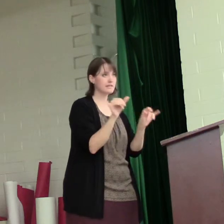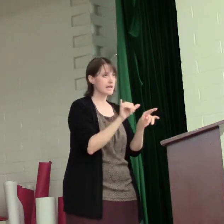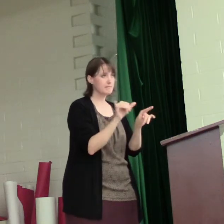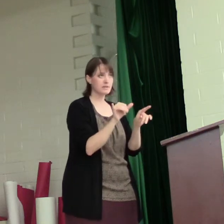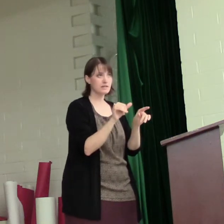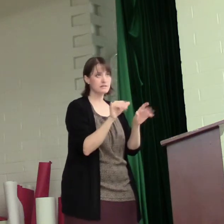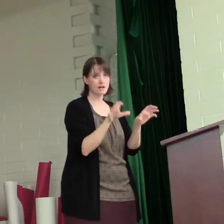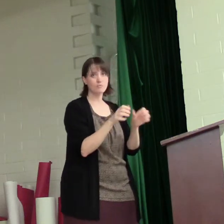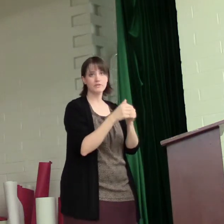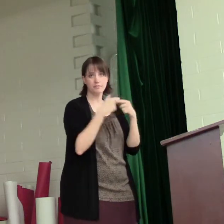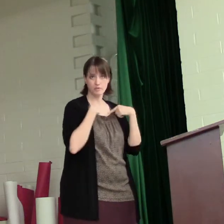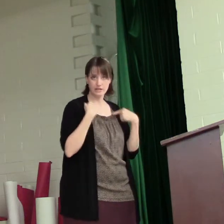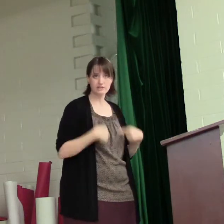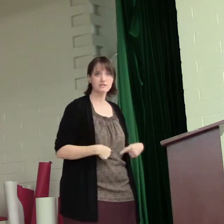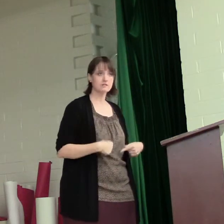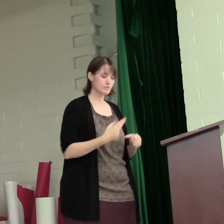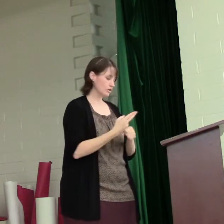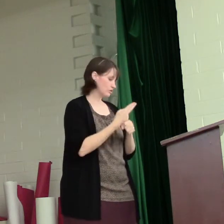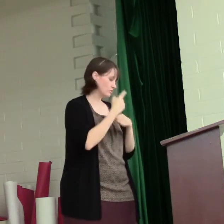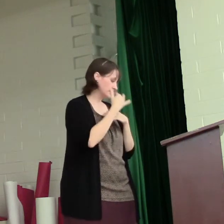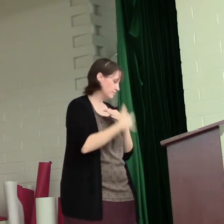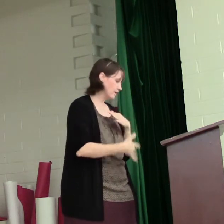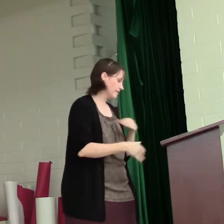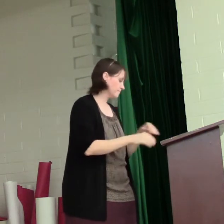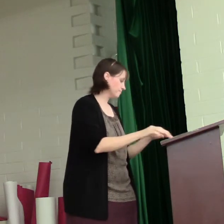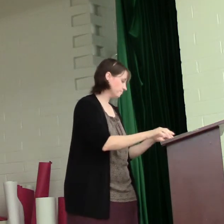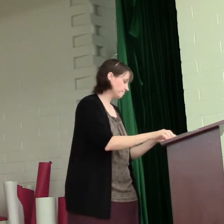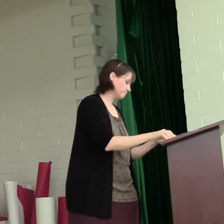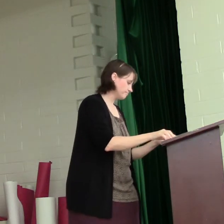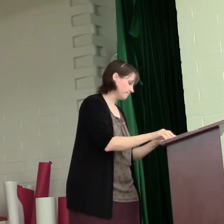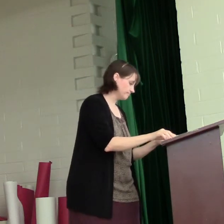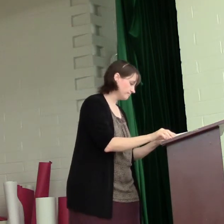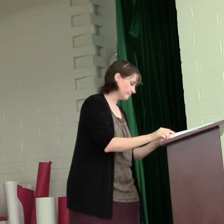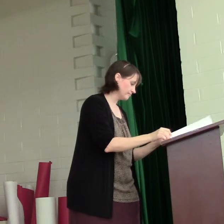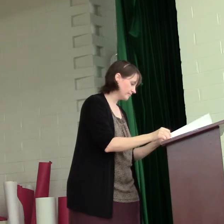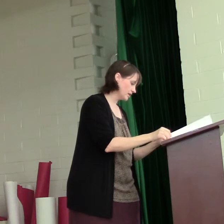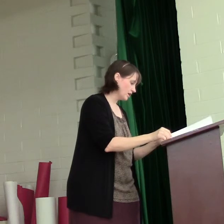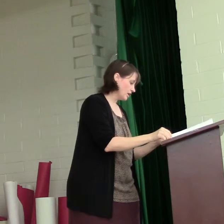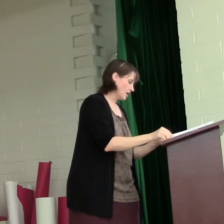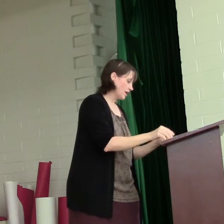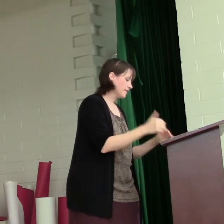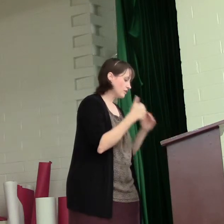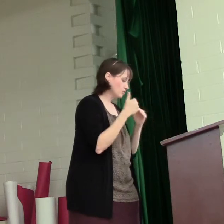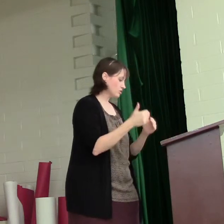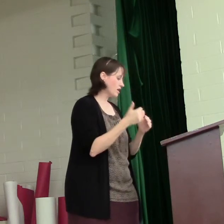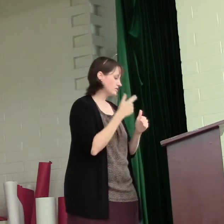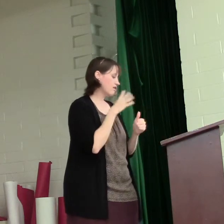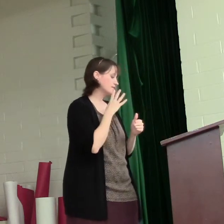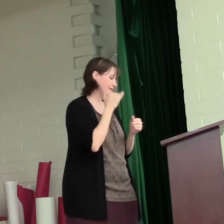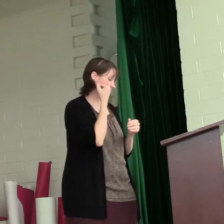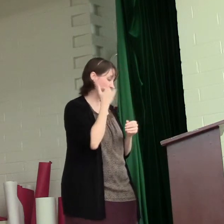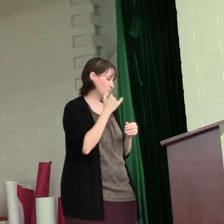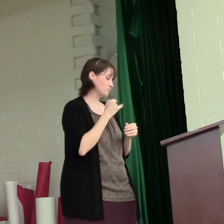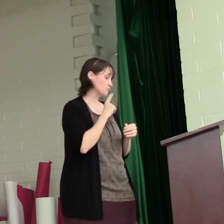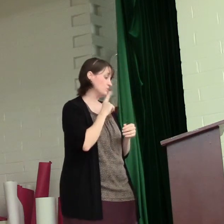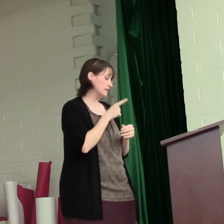same is done with the priest using the blood. And then it goes on and talks about if they